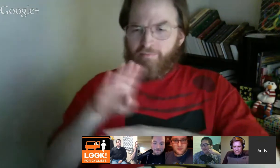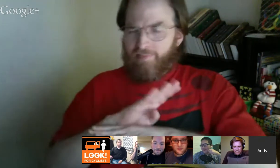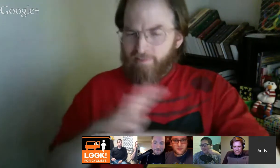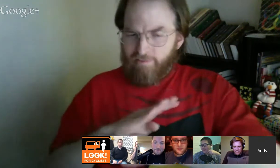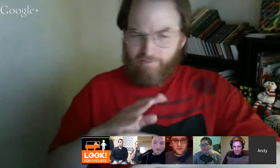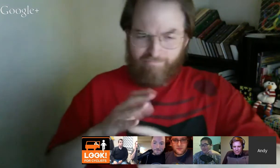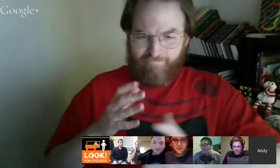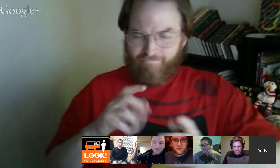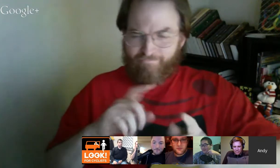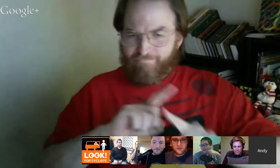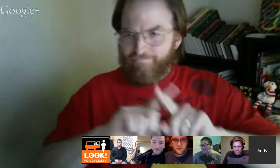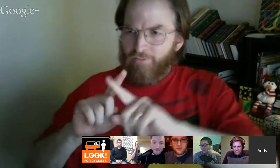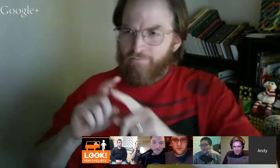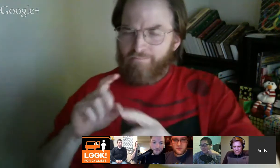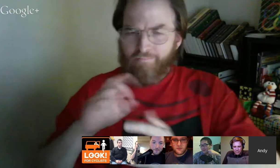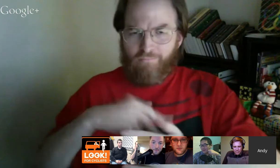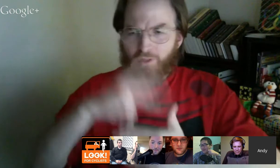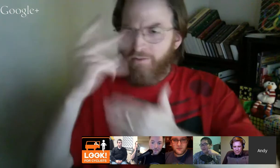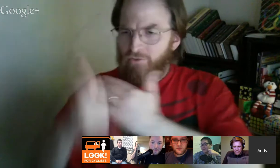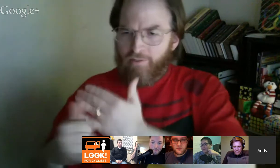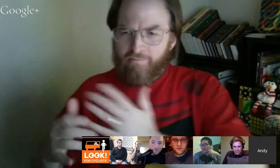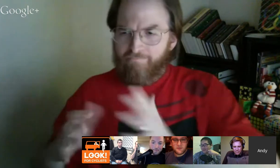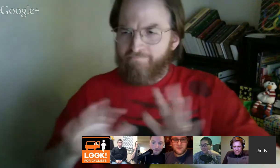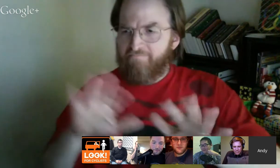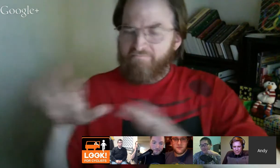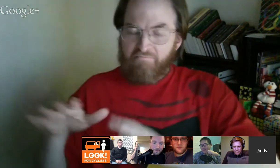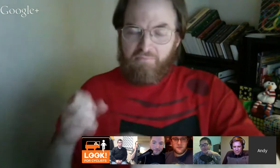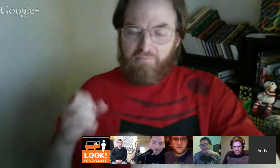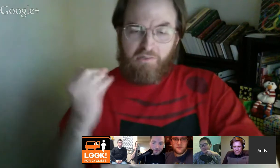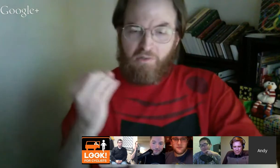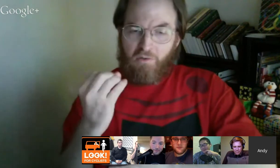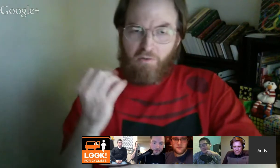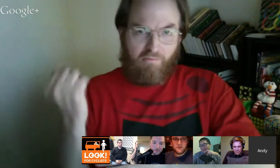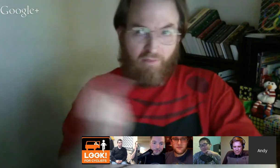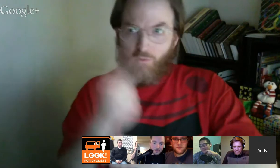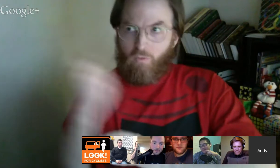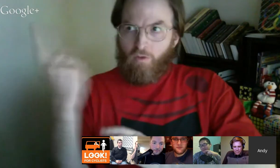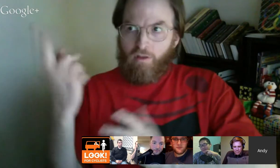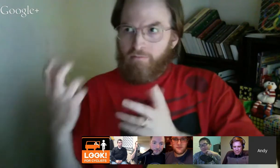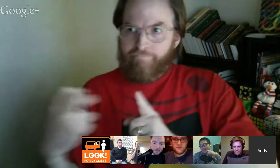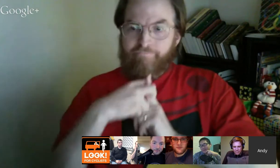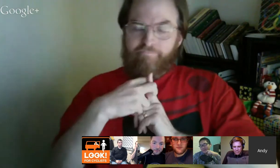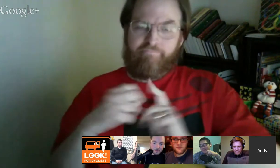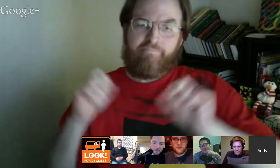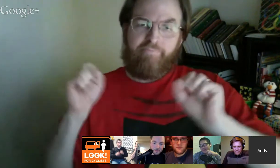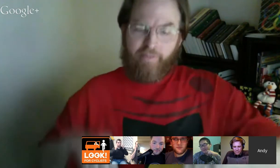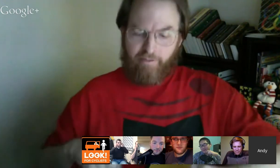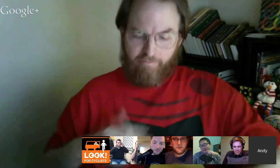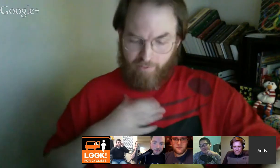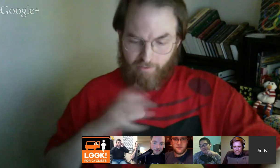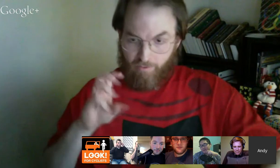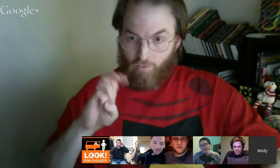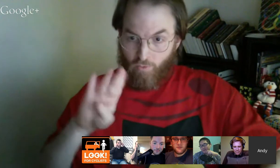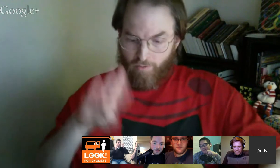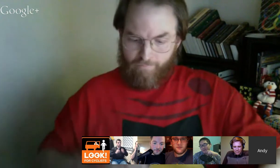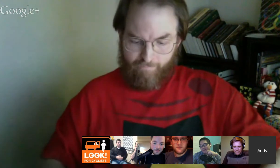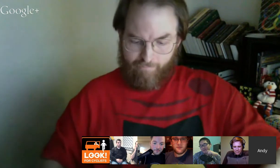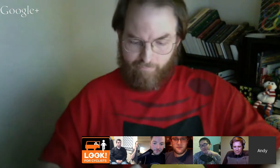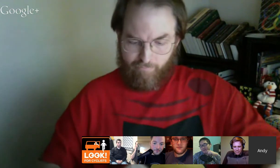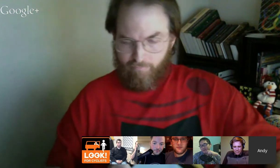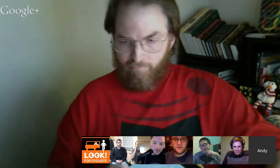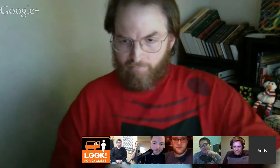Yeah, I want to talk about my own business. You know, we do different things, different type of projects. And someone always tries